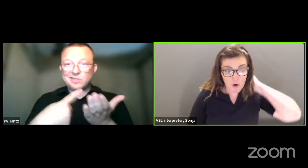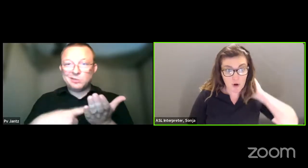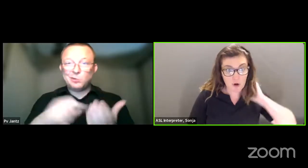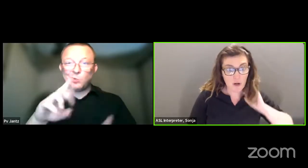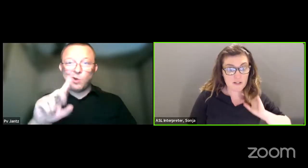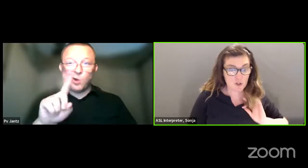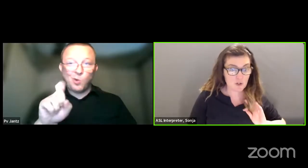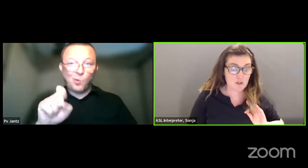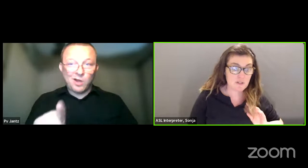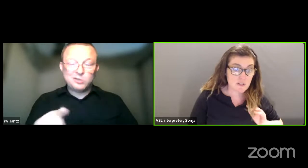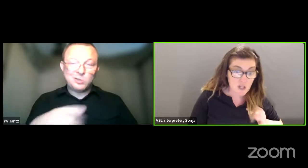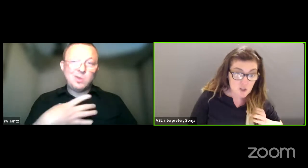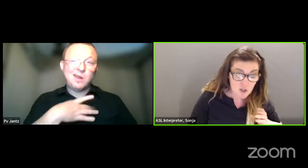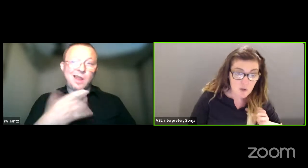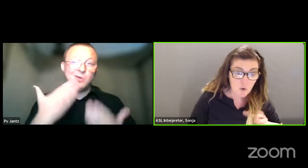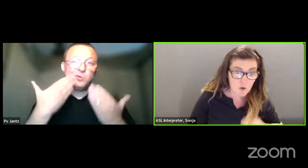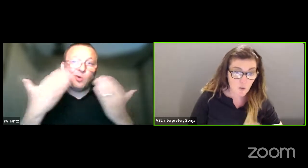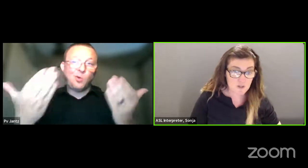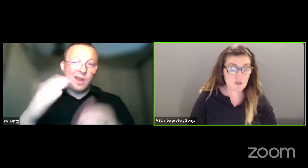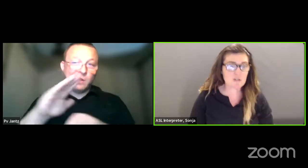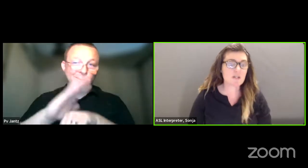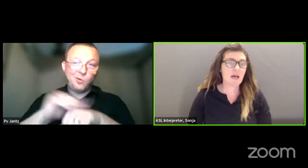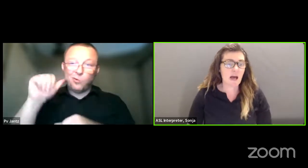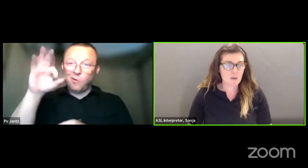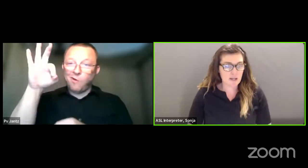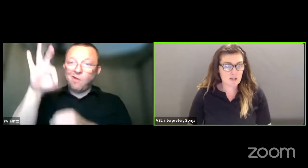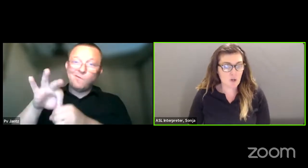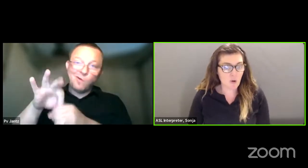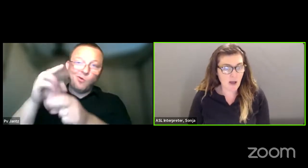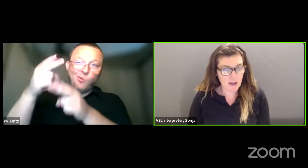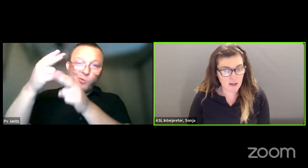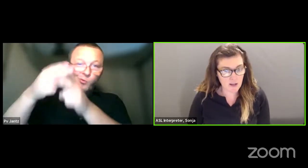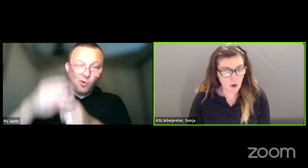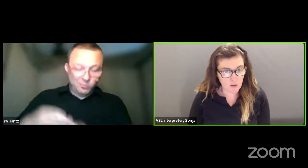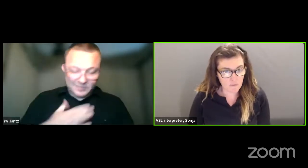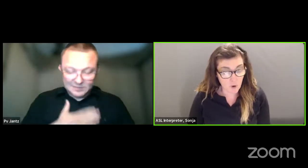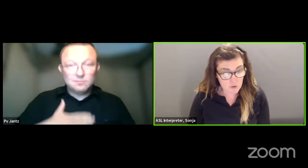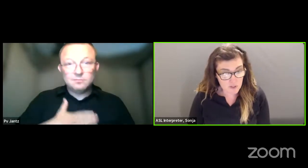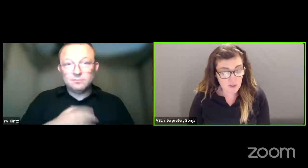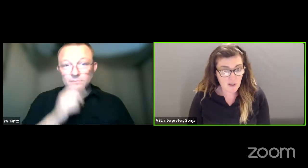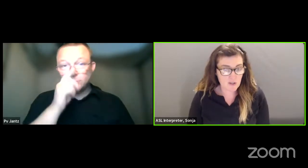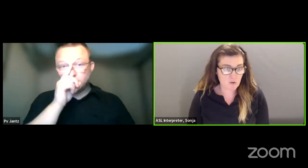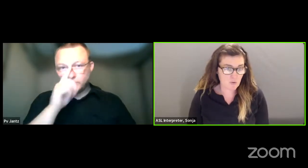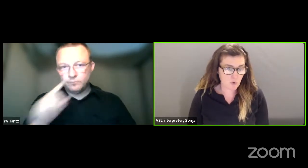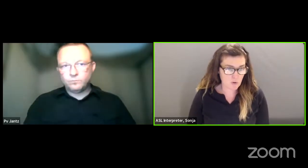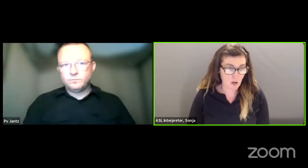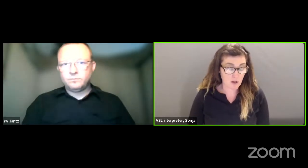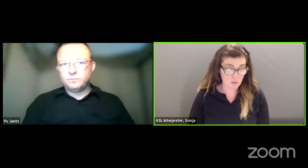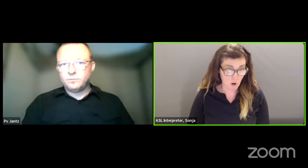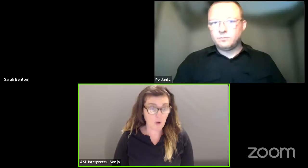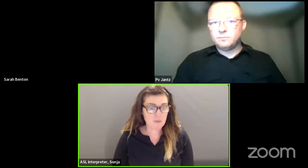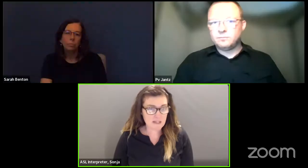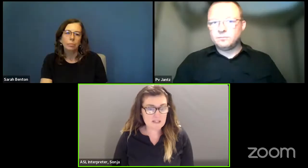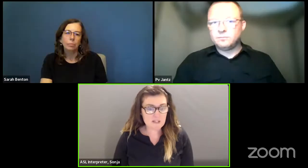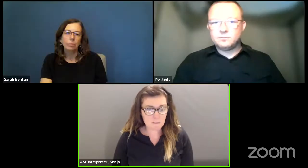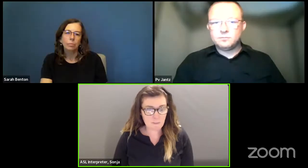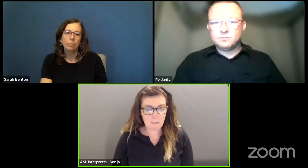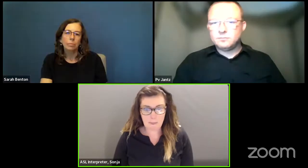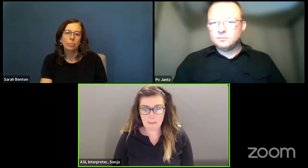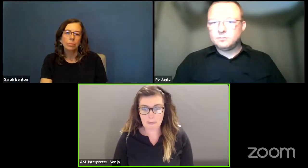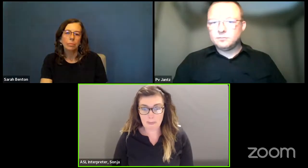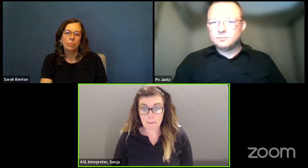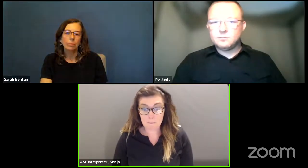no other additional discussion or questions, I would like to go ahead and call vote. Do roll call,